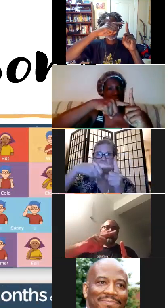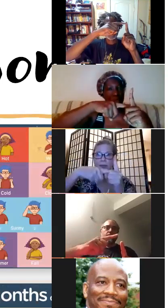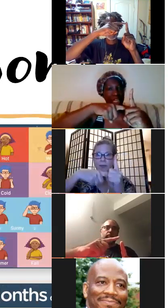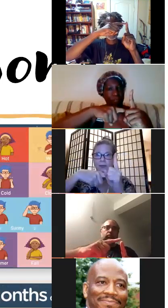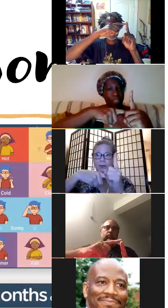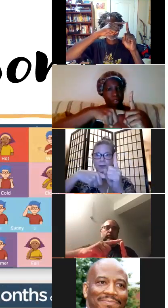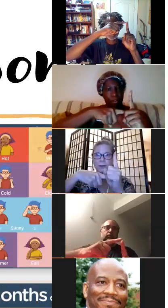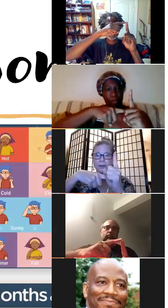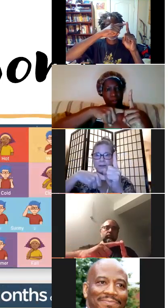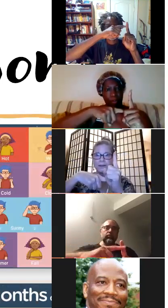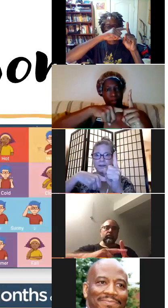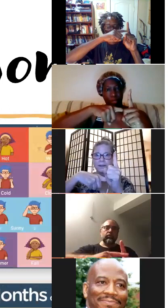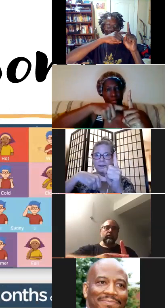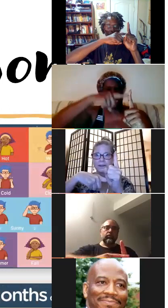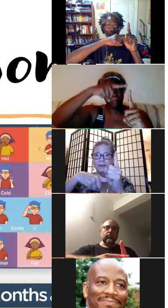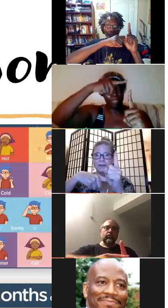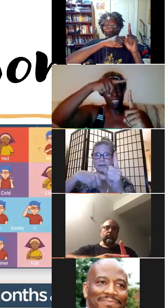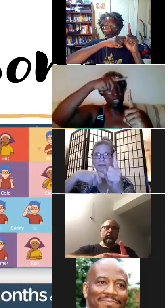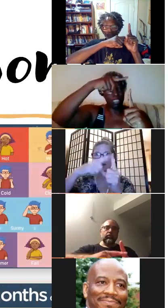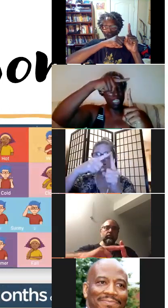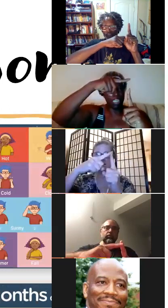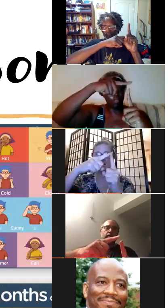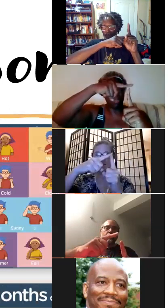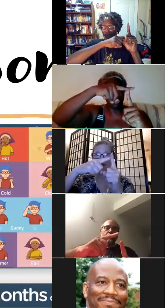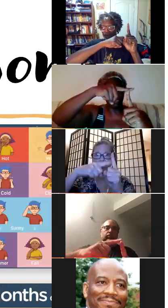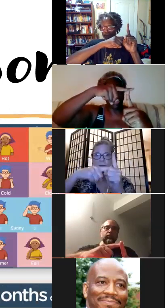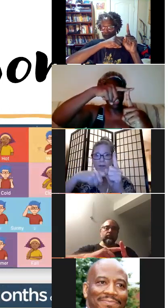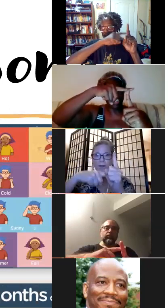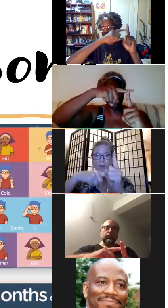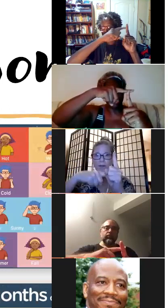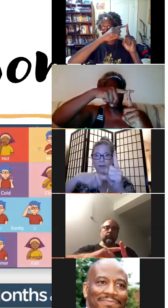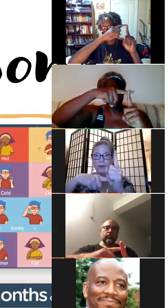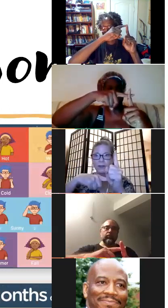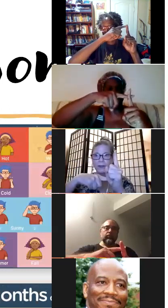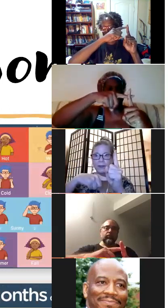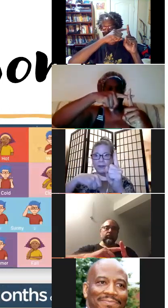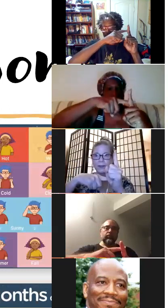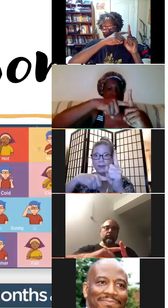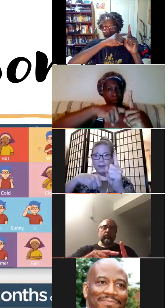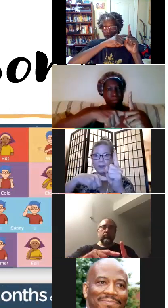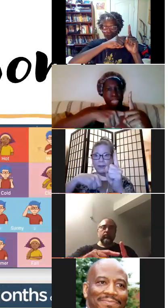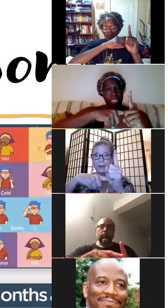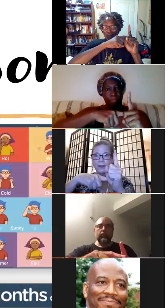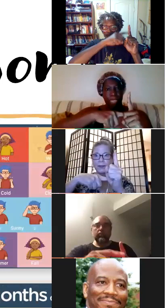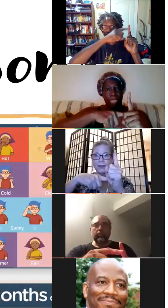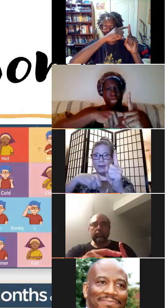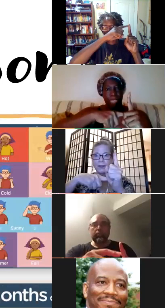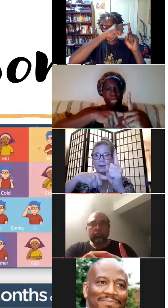your non-dominant finger. Okay. So you're taking this January. one and you're going down. That's